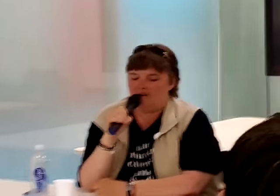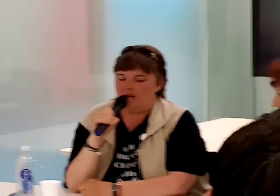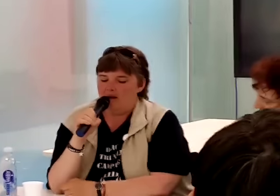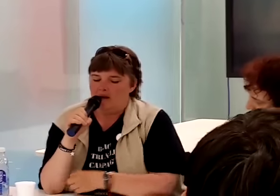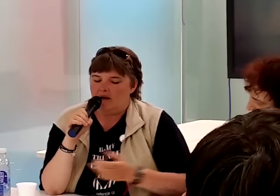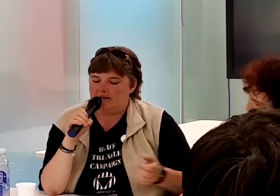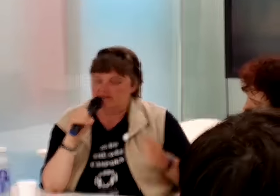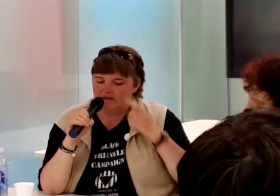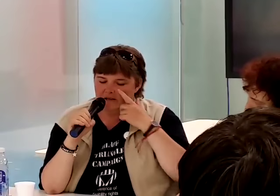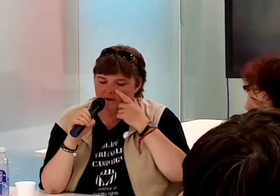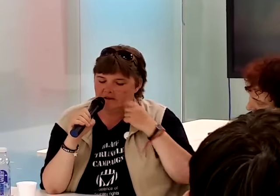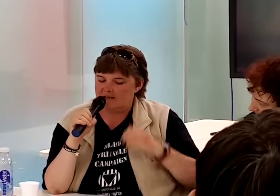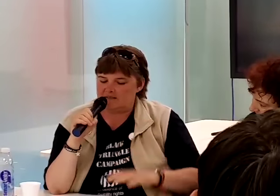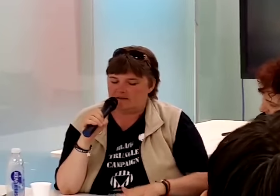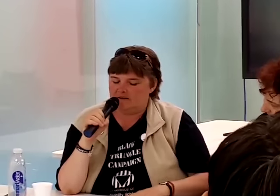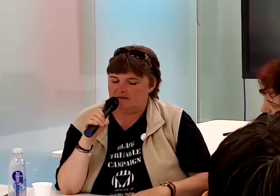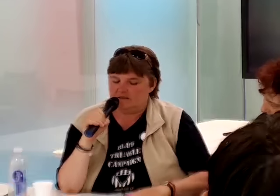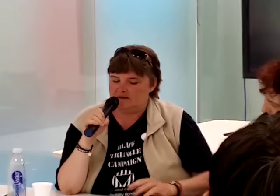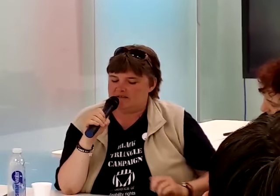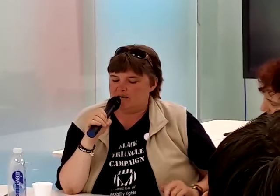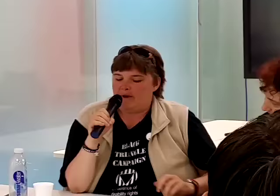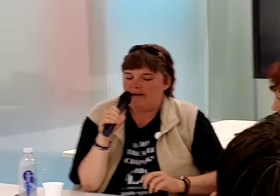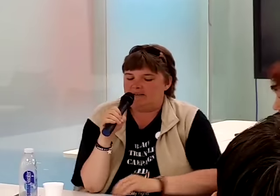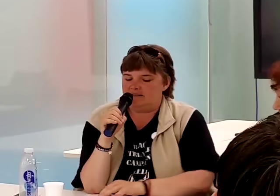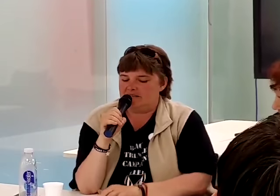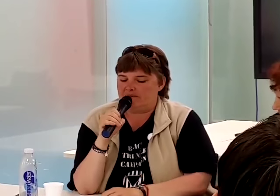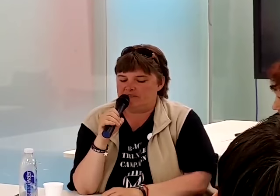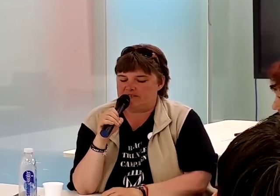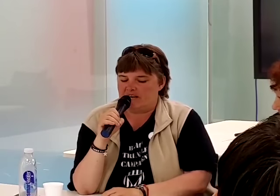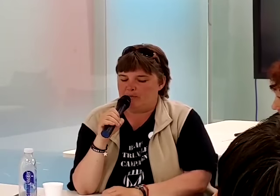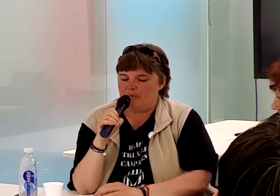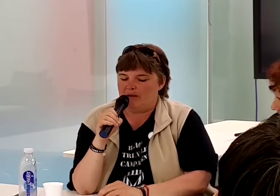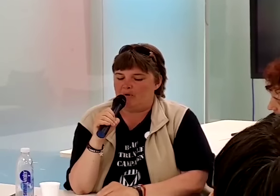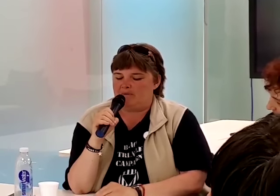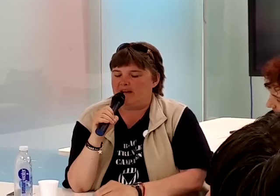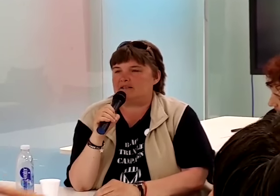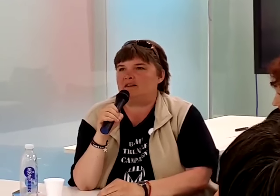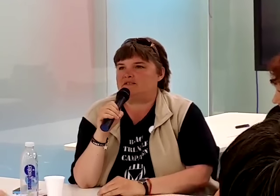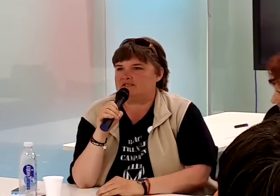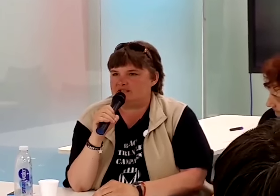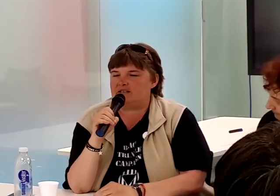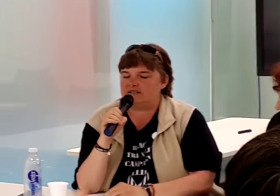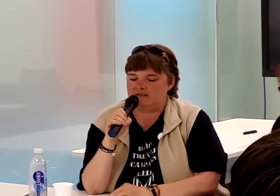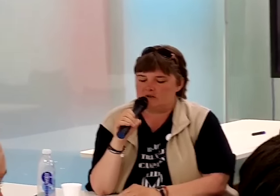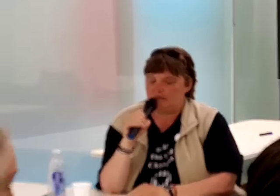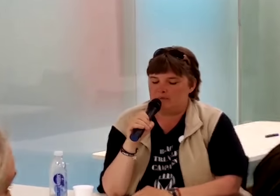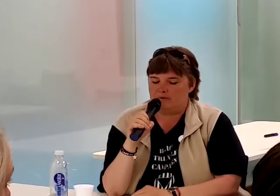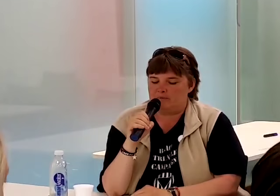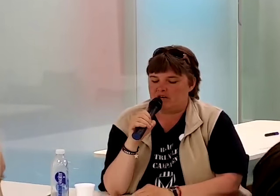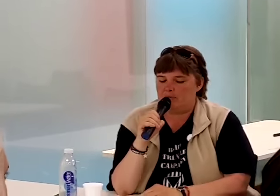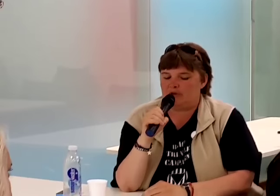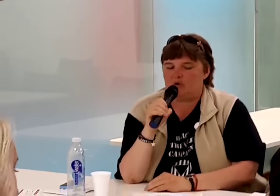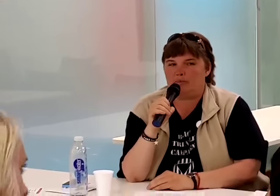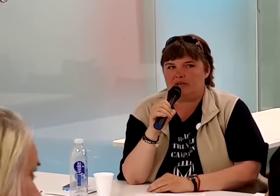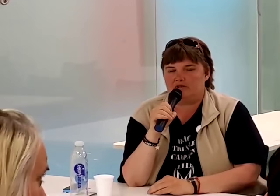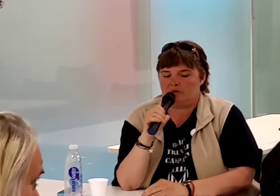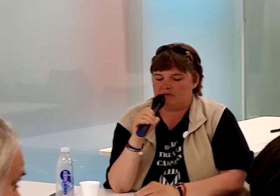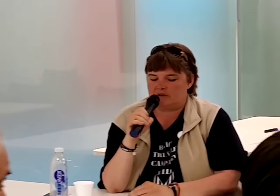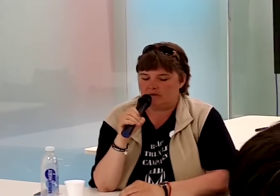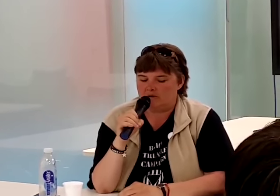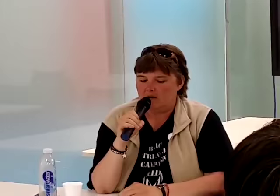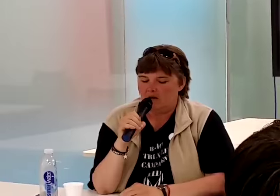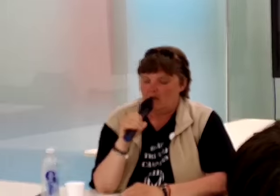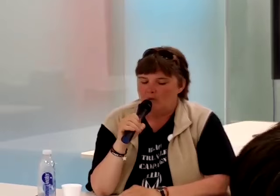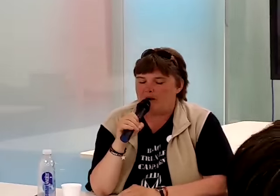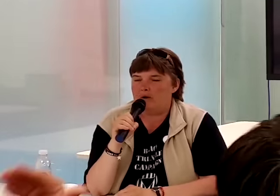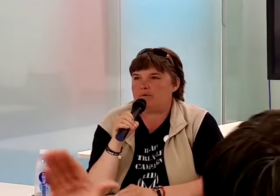see, you know. And, you know, I'd like to say that, you know, Deepak and deaf and disabled people have had unstinting support from Jeremy Corbyn and